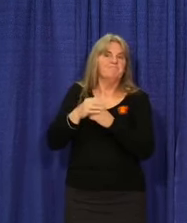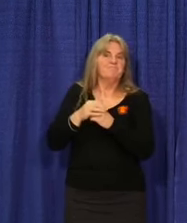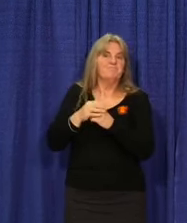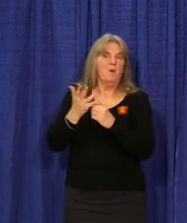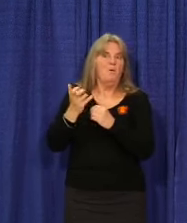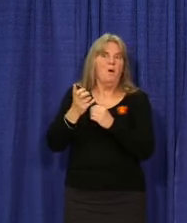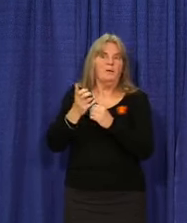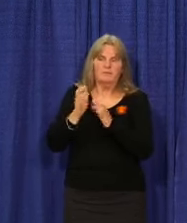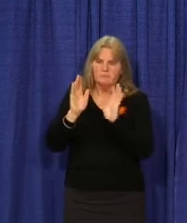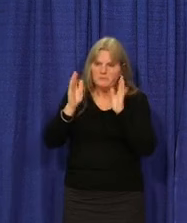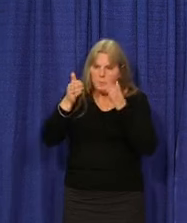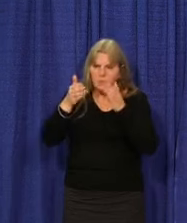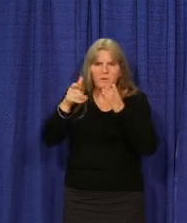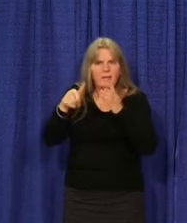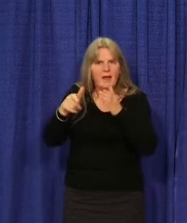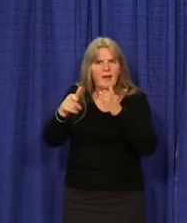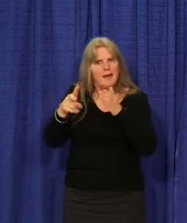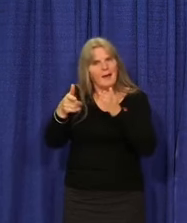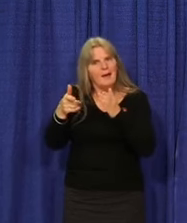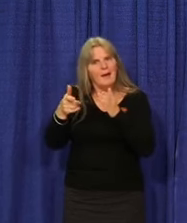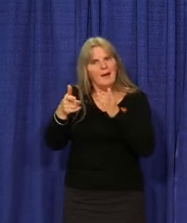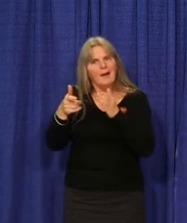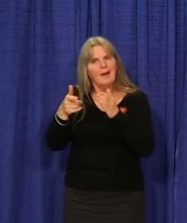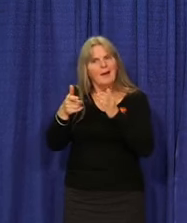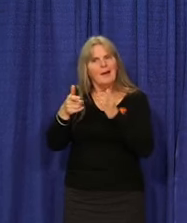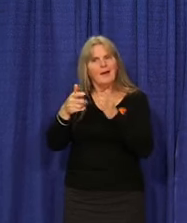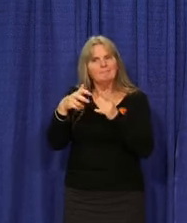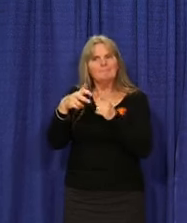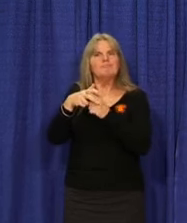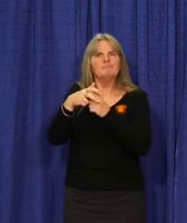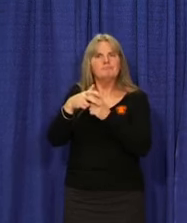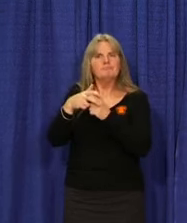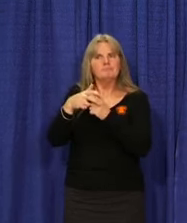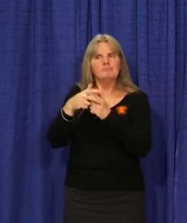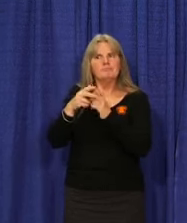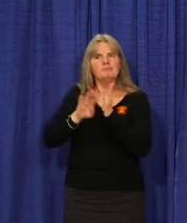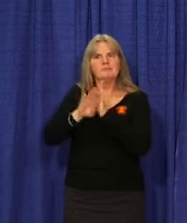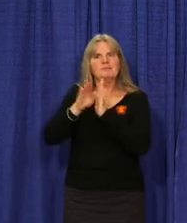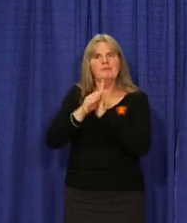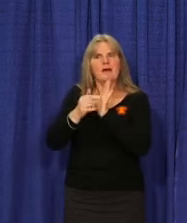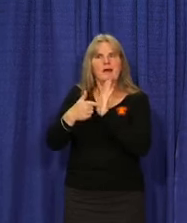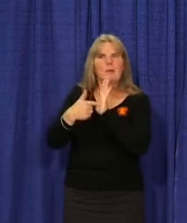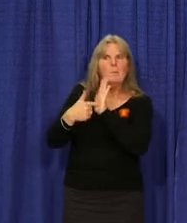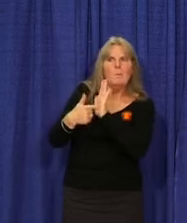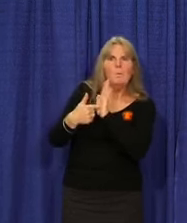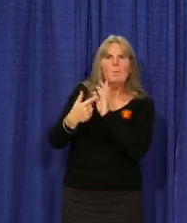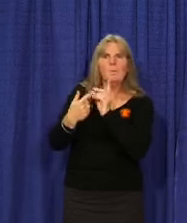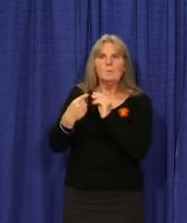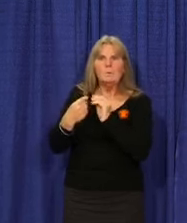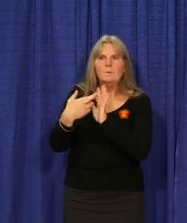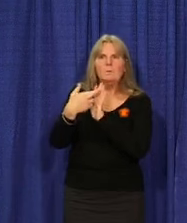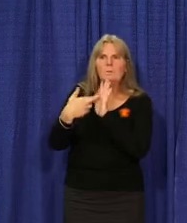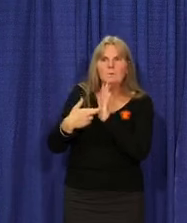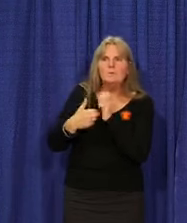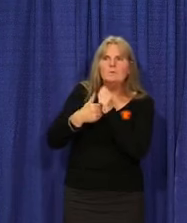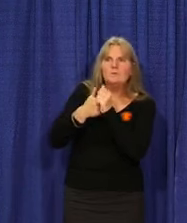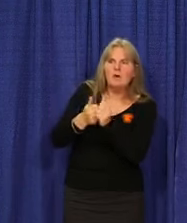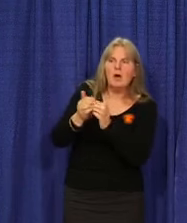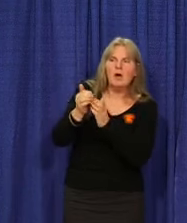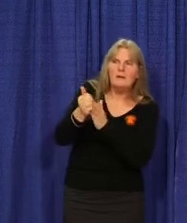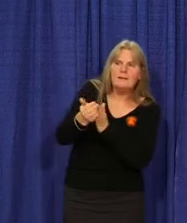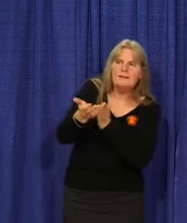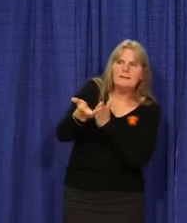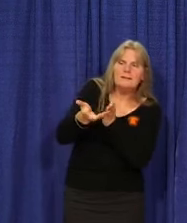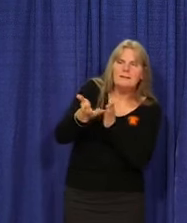really wanted to respond to as early as possible and develop that guidance. So I think that is hopefully a kind of a game